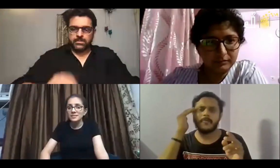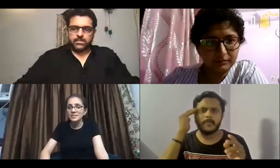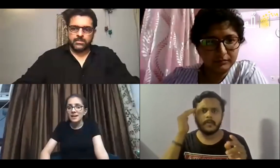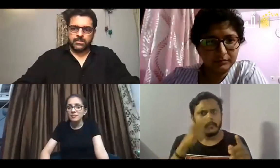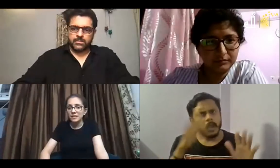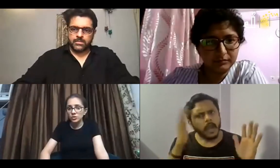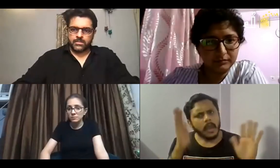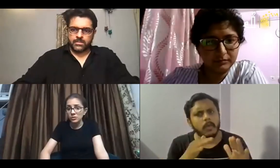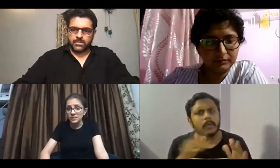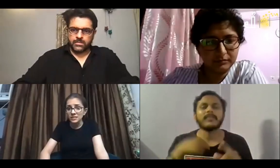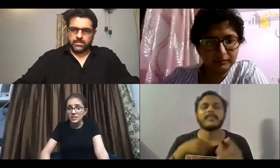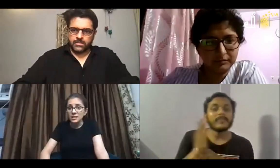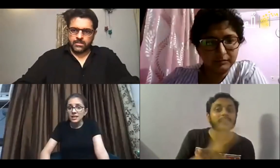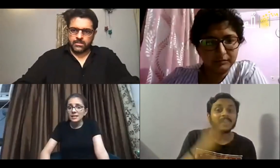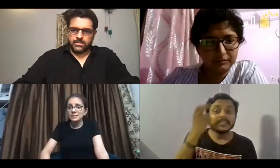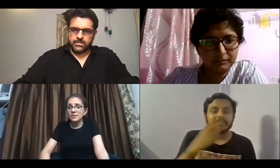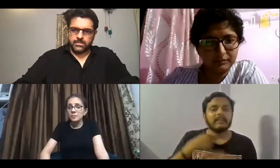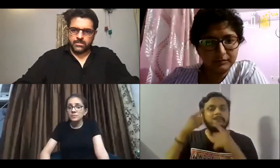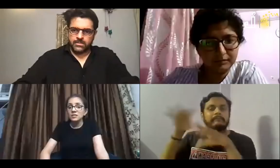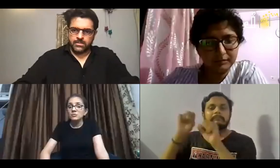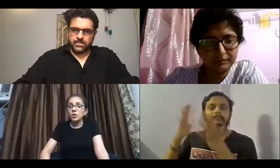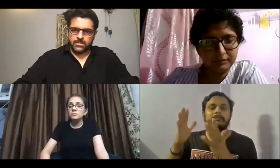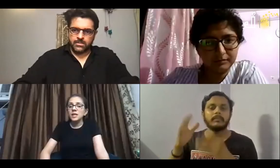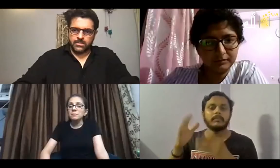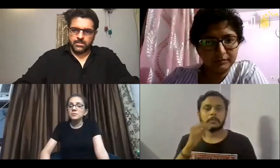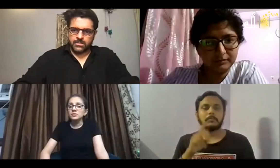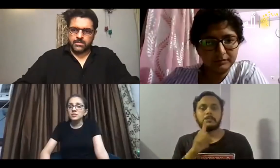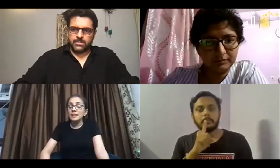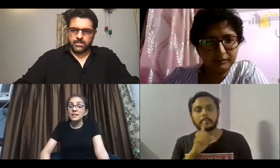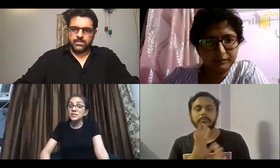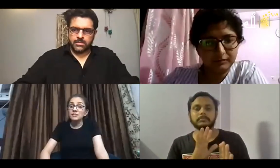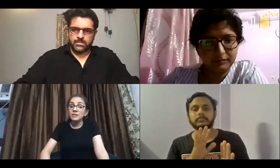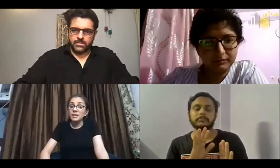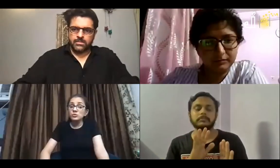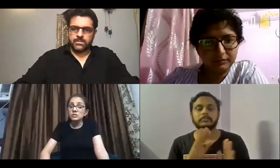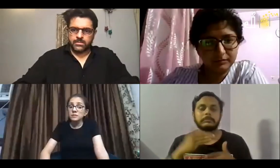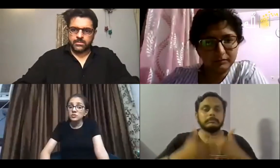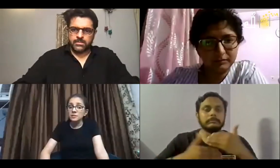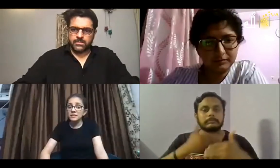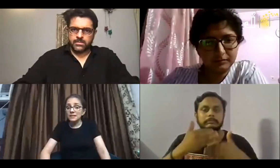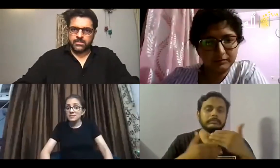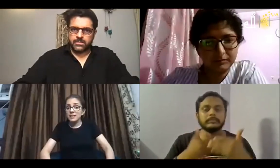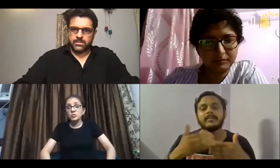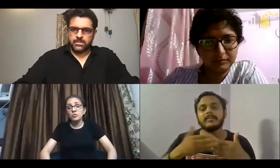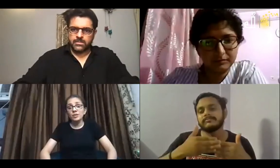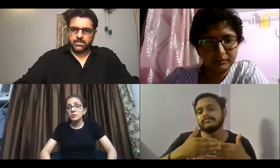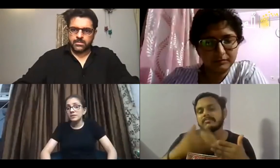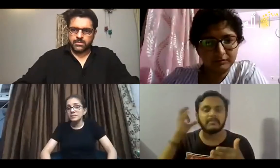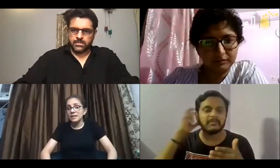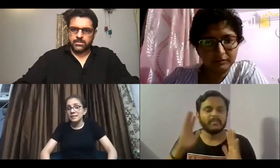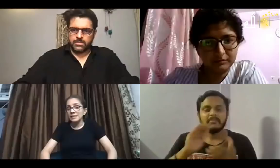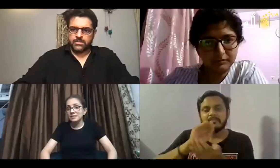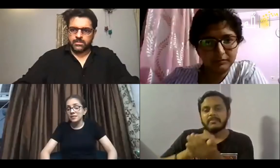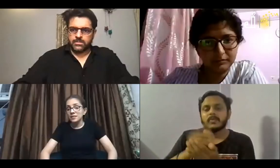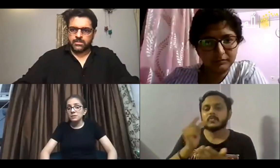to understand and feel good about it. And from some yes, when I was in speech therapy classes, I was not able to